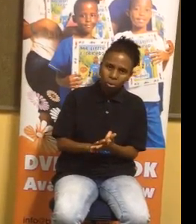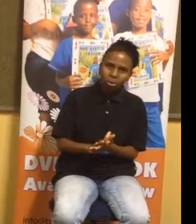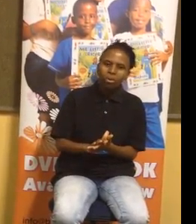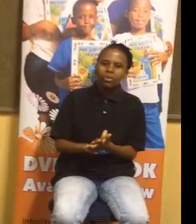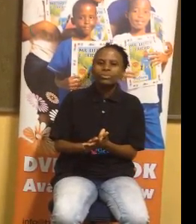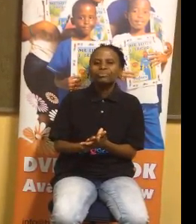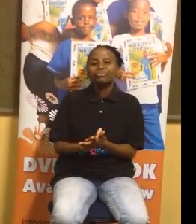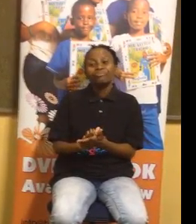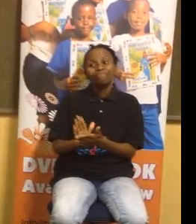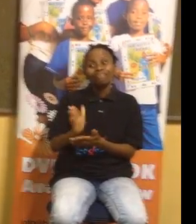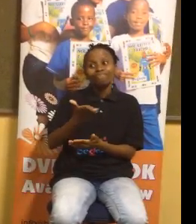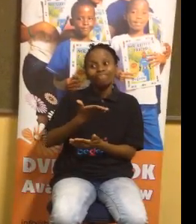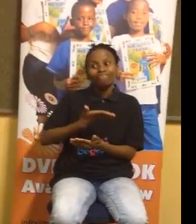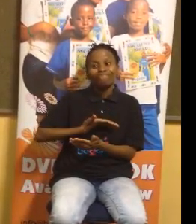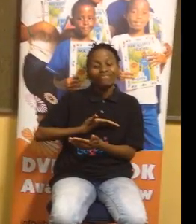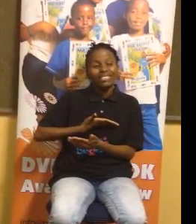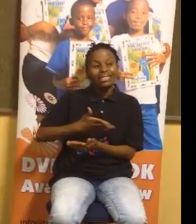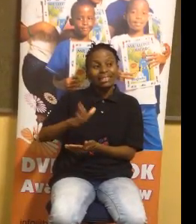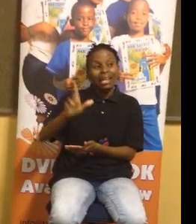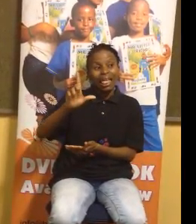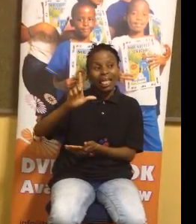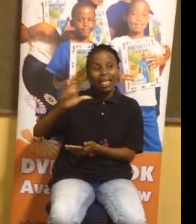Mr. Litter does not like this at all.